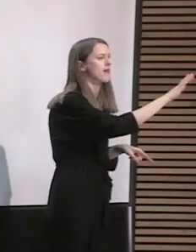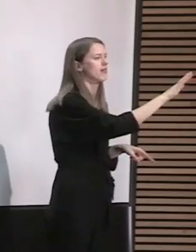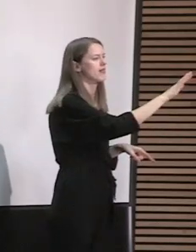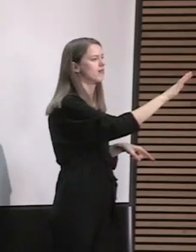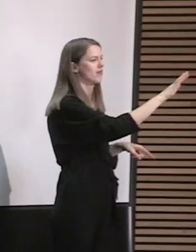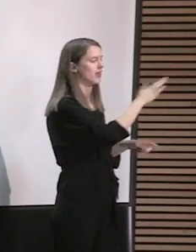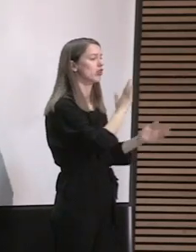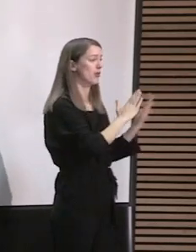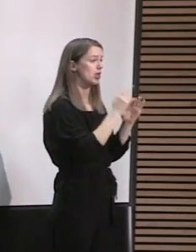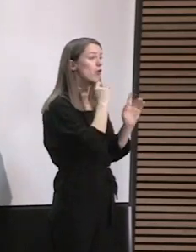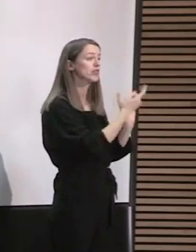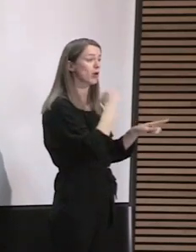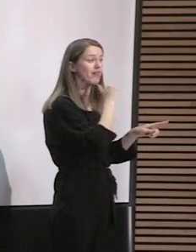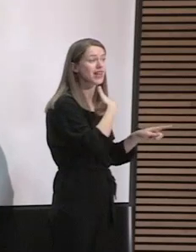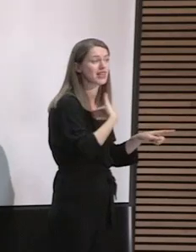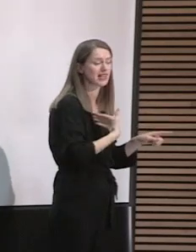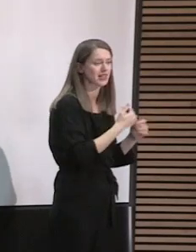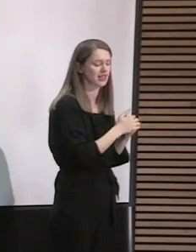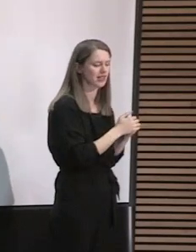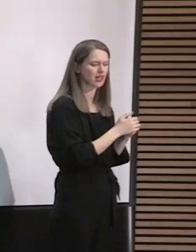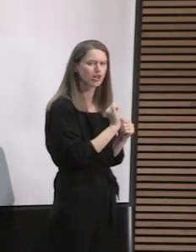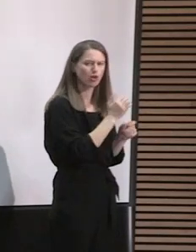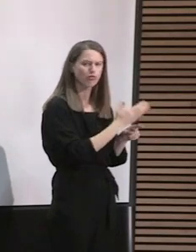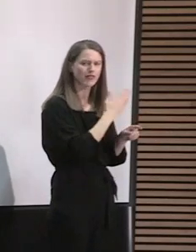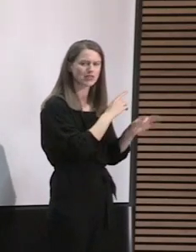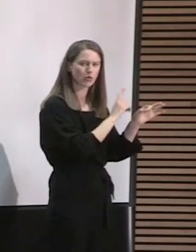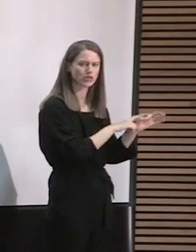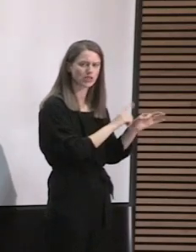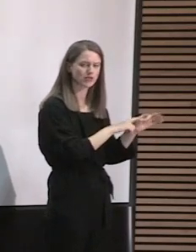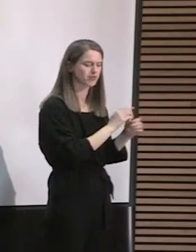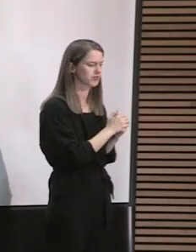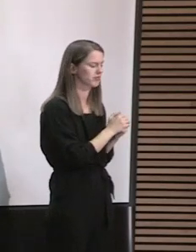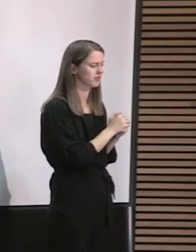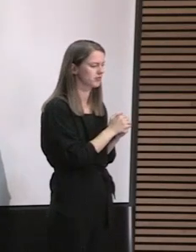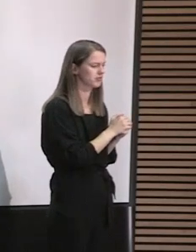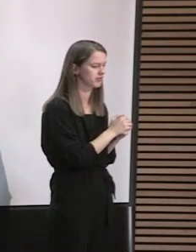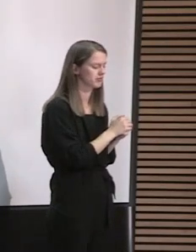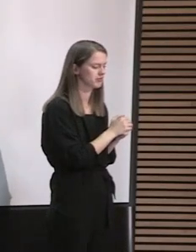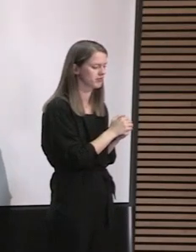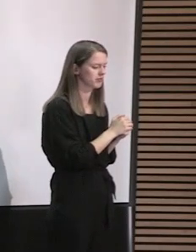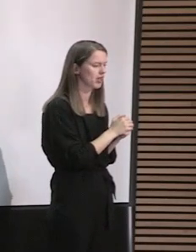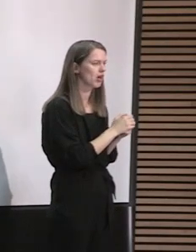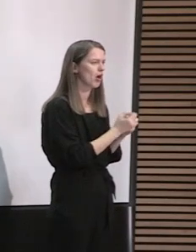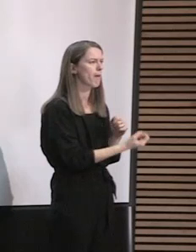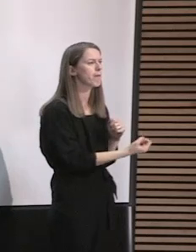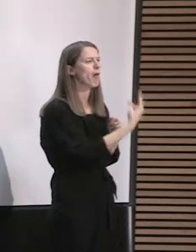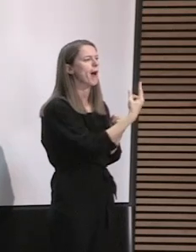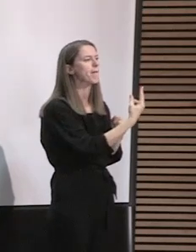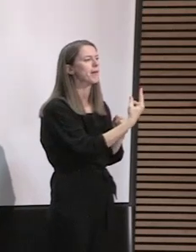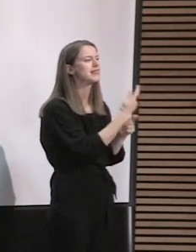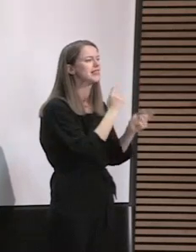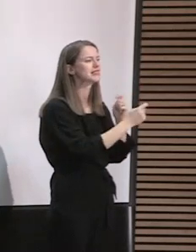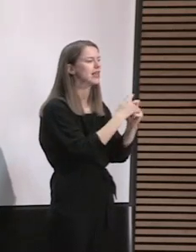that the community will respond. And perhaps just to your previous question, again, we've seen where we put these pop-up testing stations